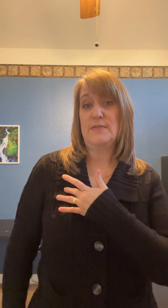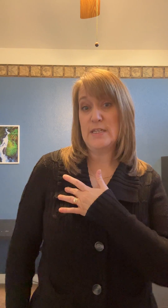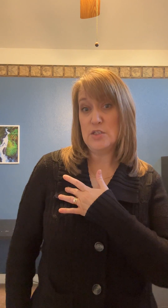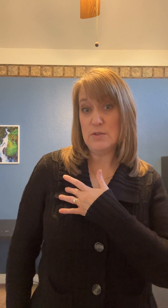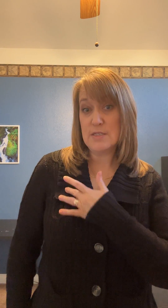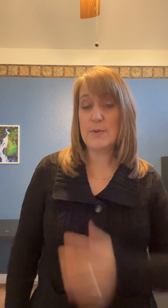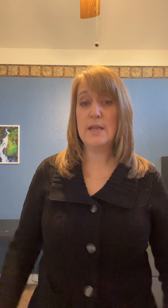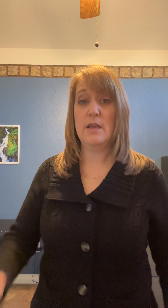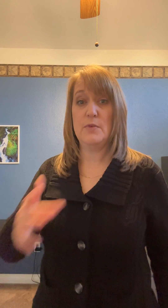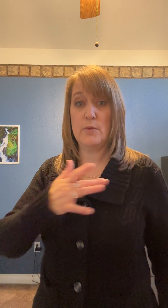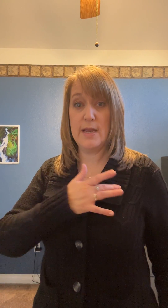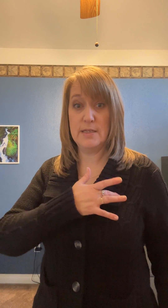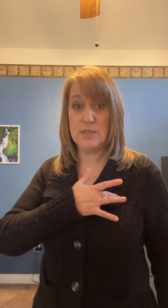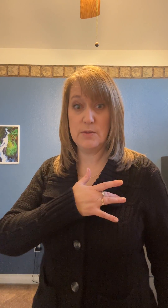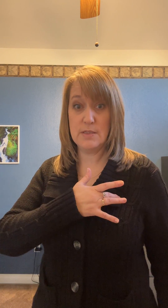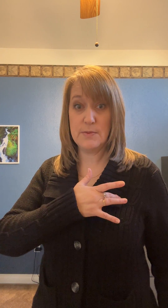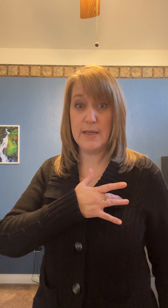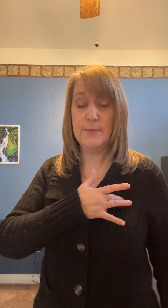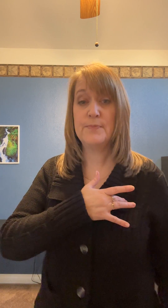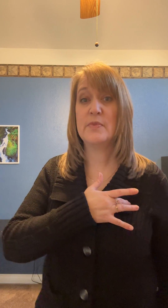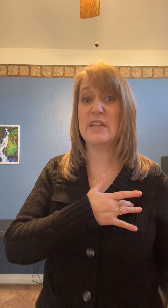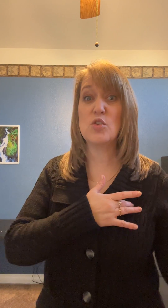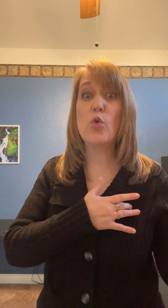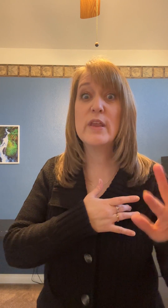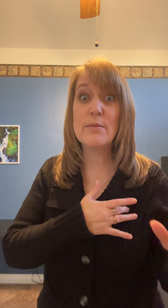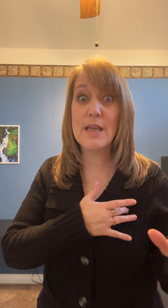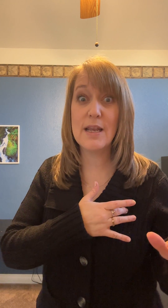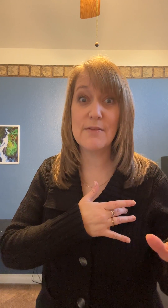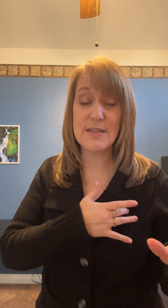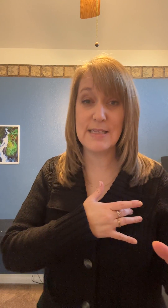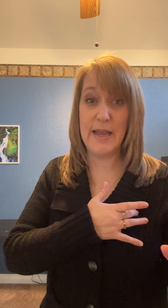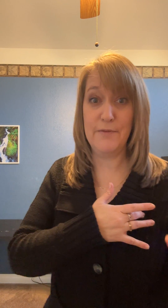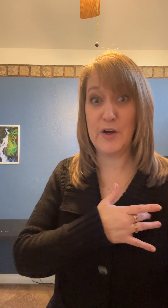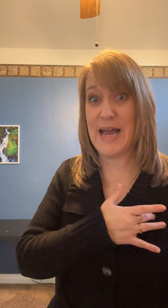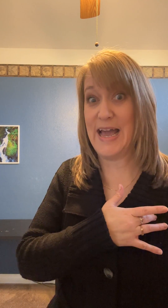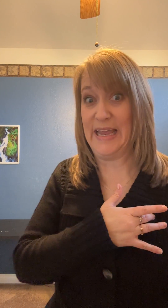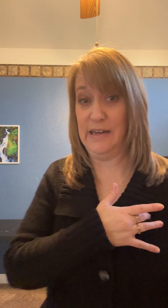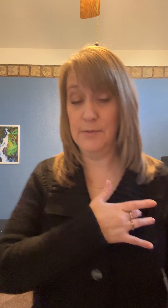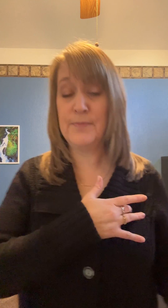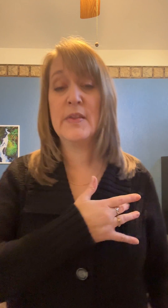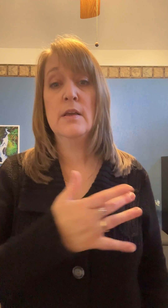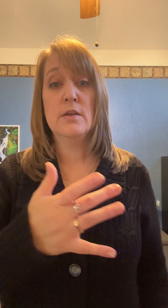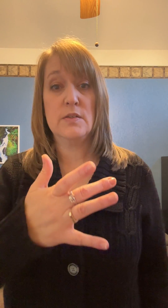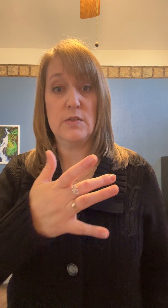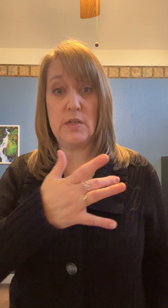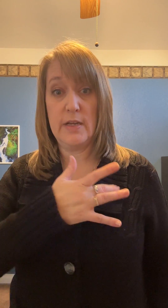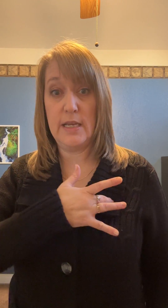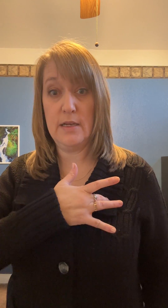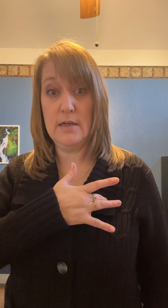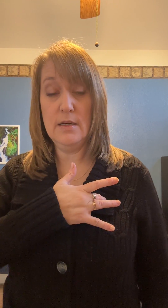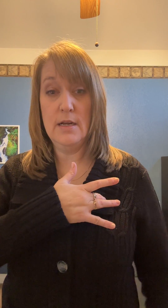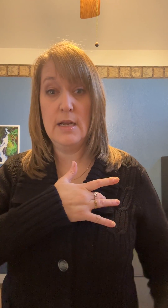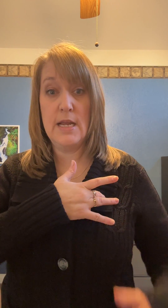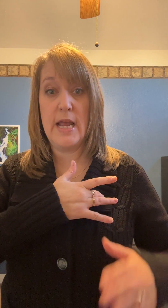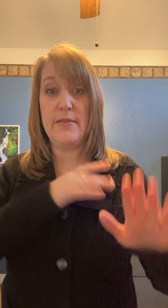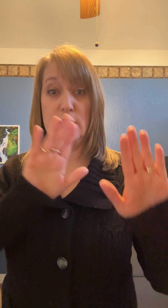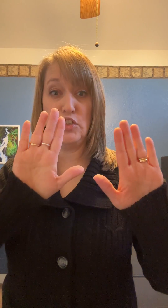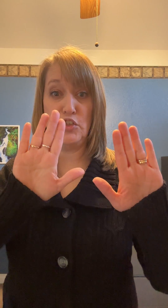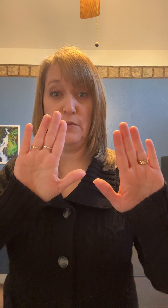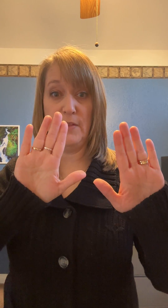left-handed, do it this way. If you're right-handed, do it this way. That's only the beginning of the sign for kind. So start here, and then just do flat